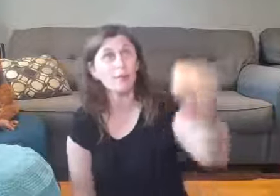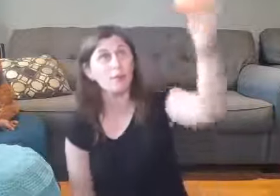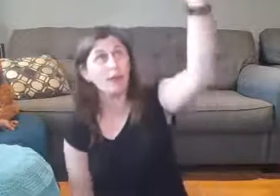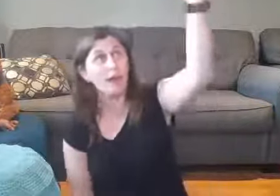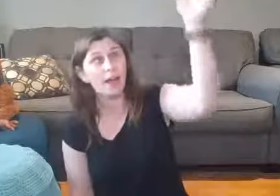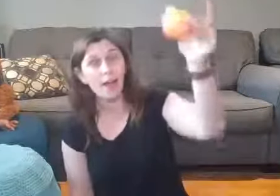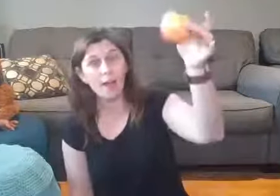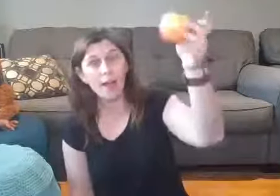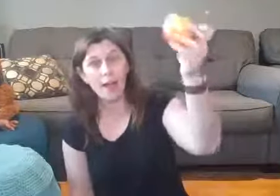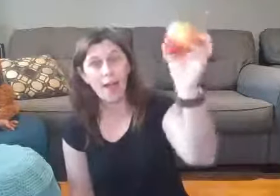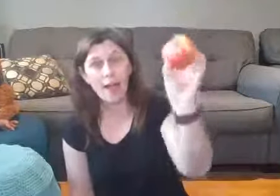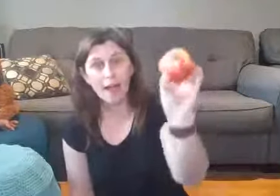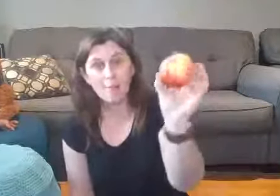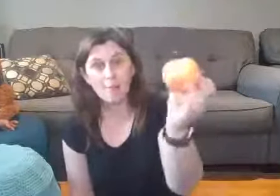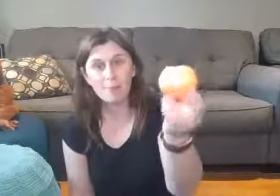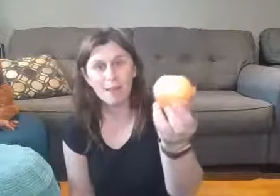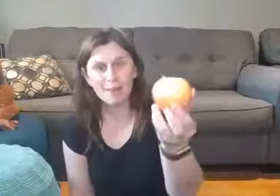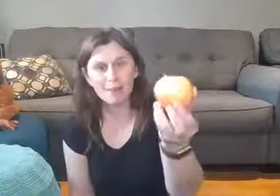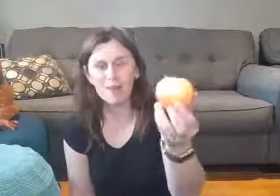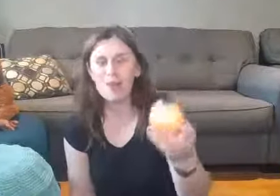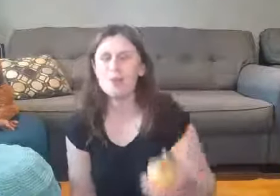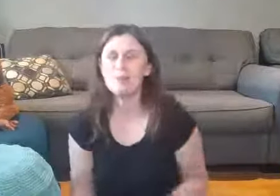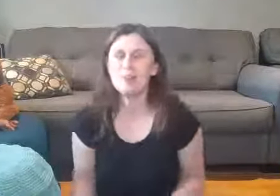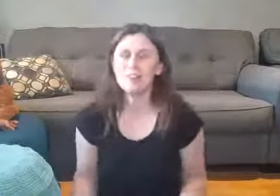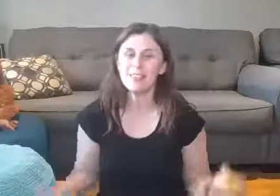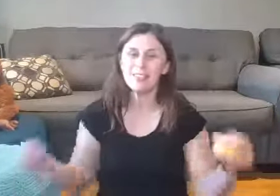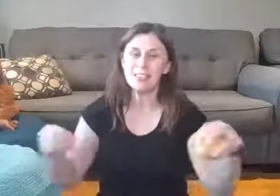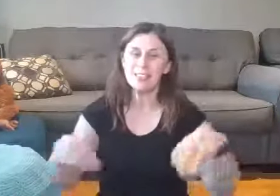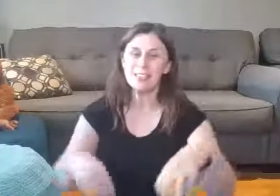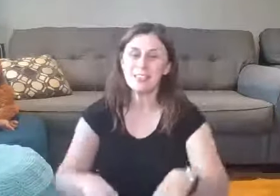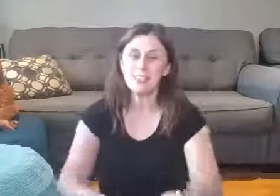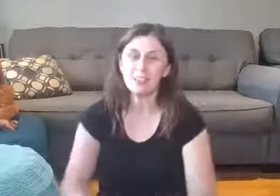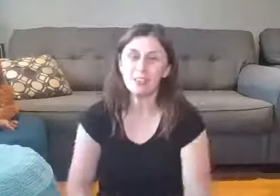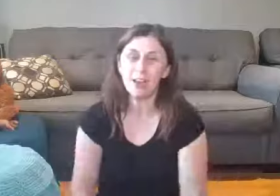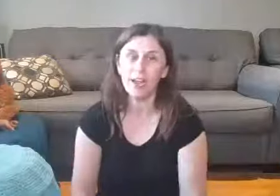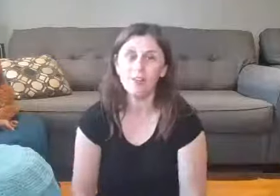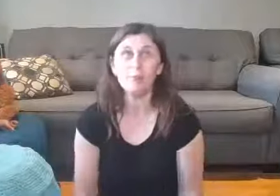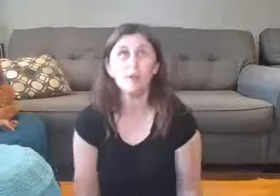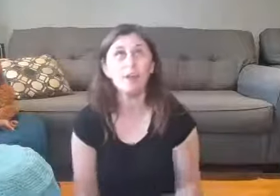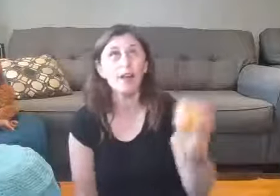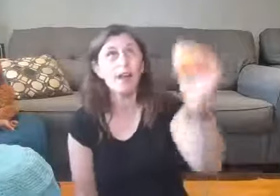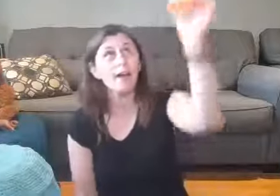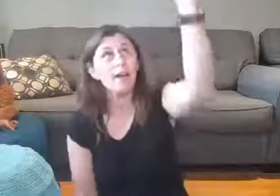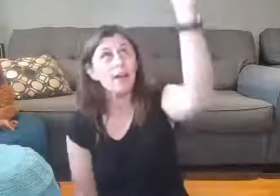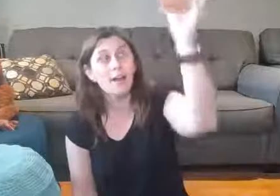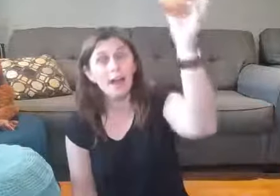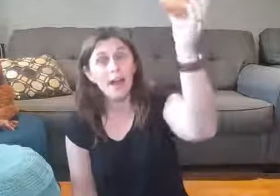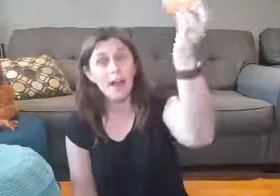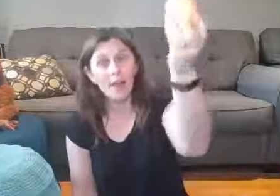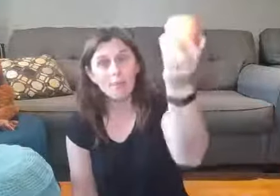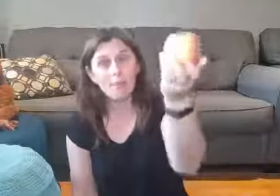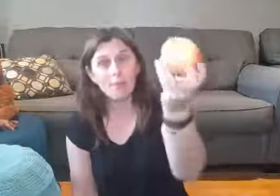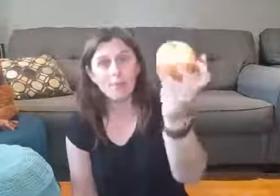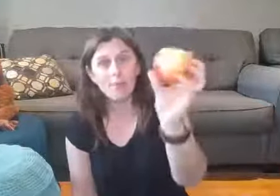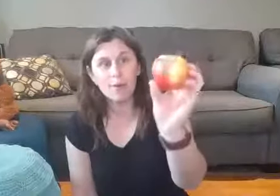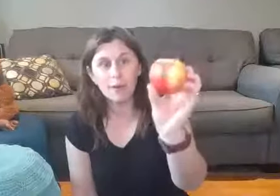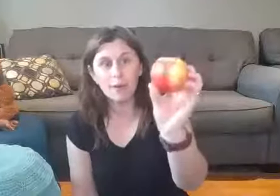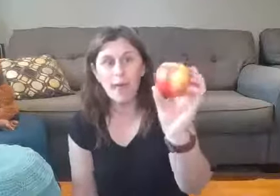pull a apple out. We put the seeds in the ground and pull a apple out. And